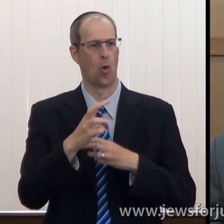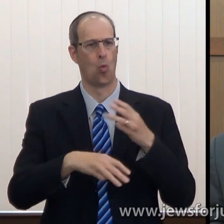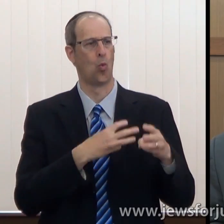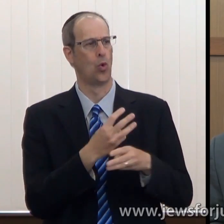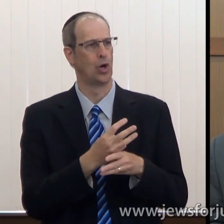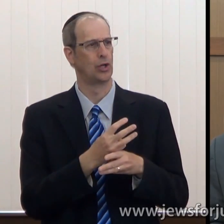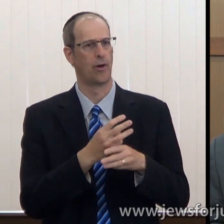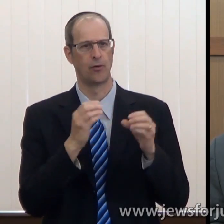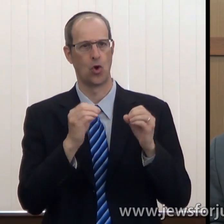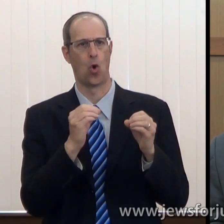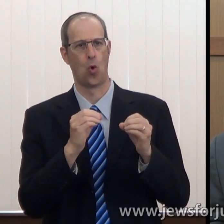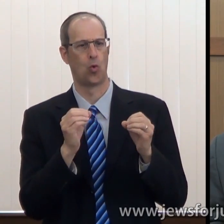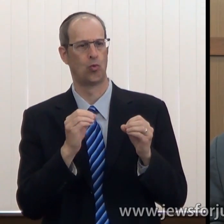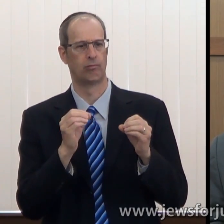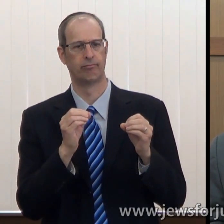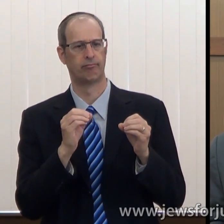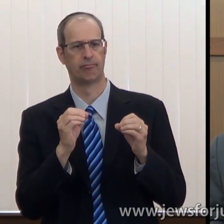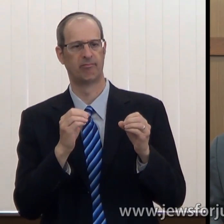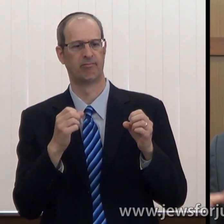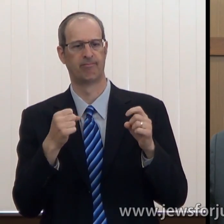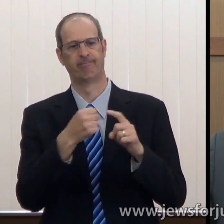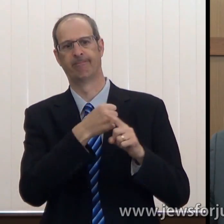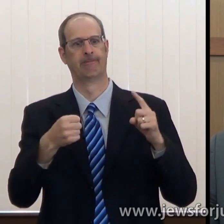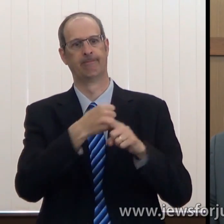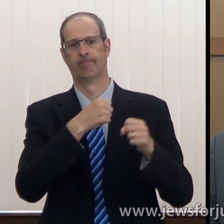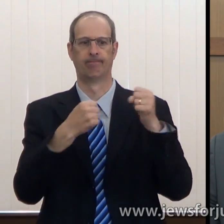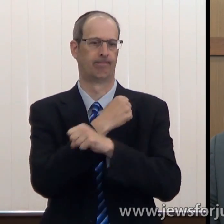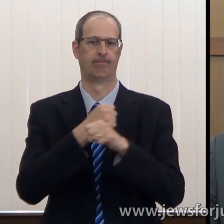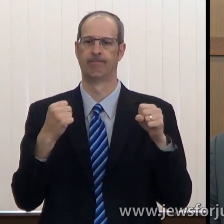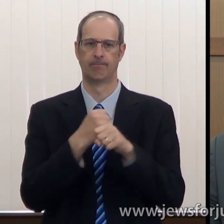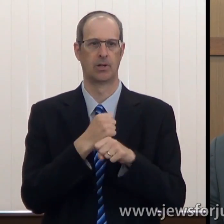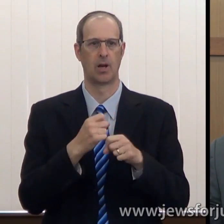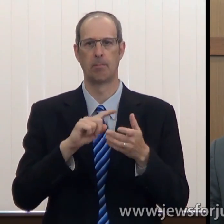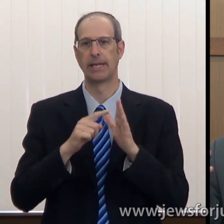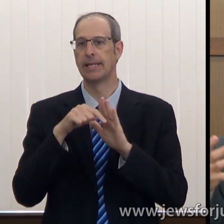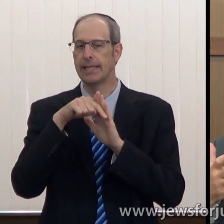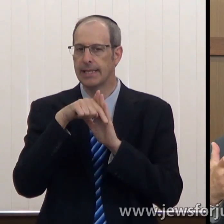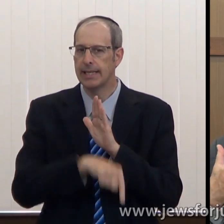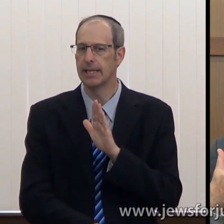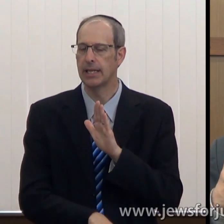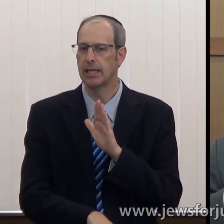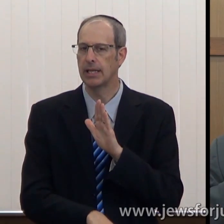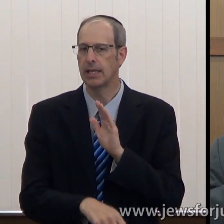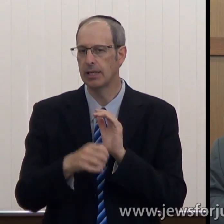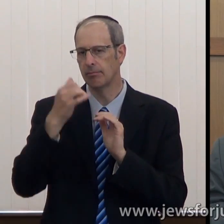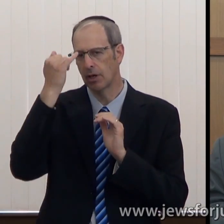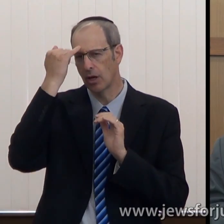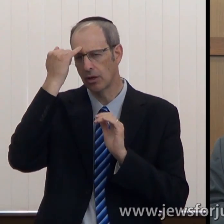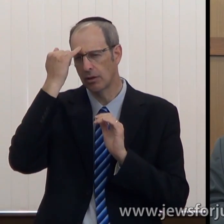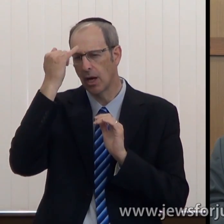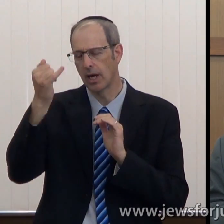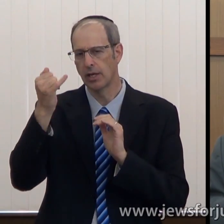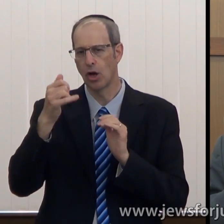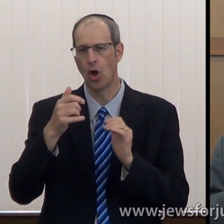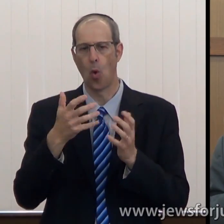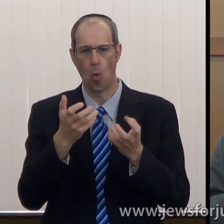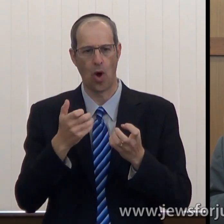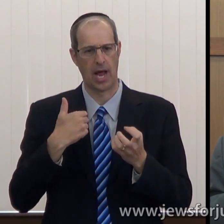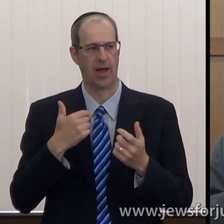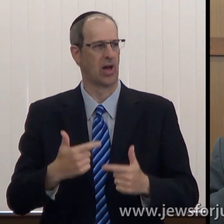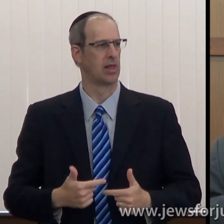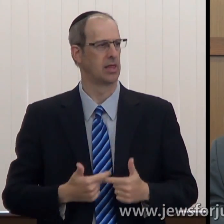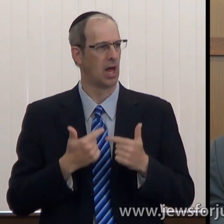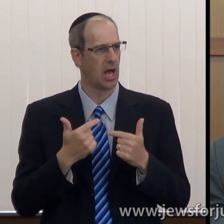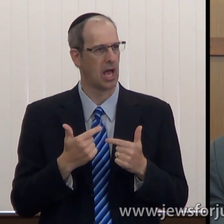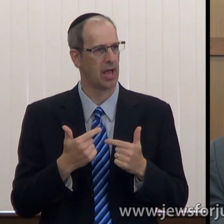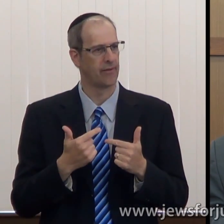no violence. But on a deeper level, we also want to have lives where we